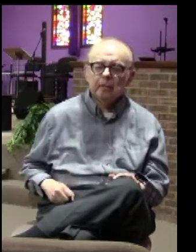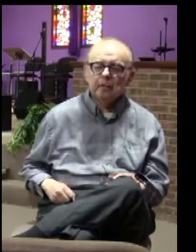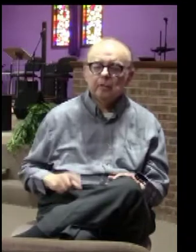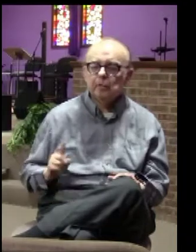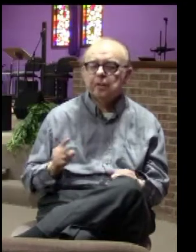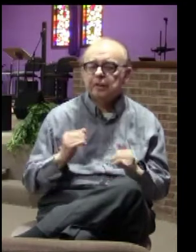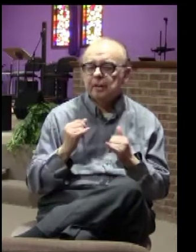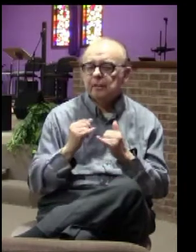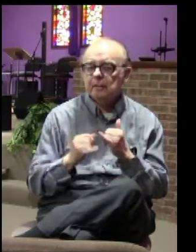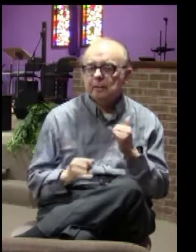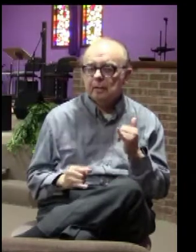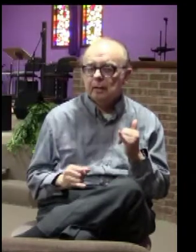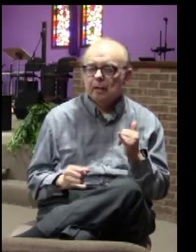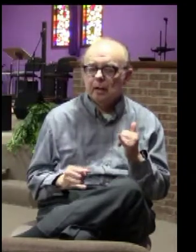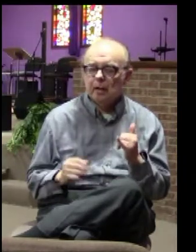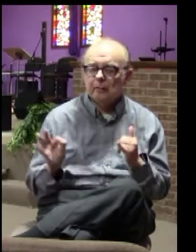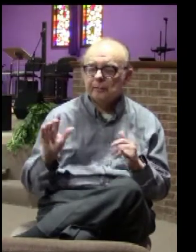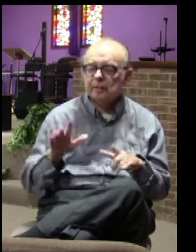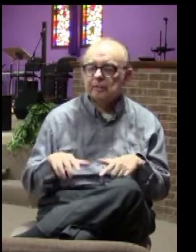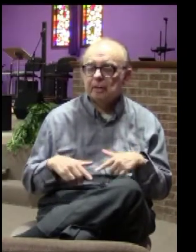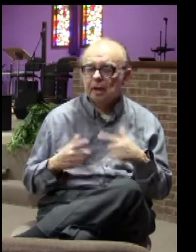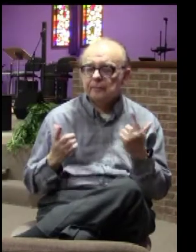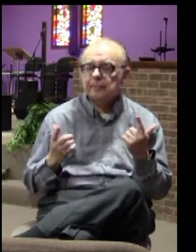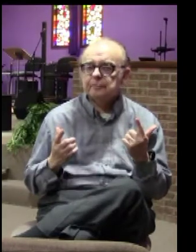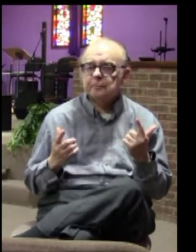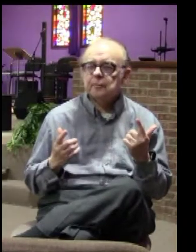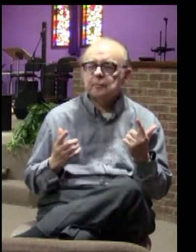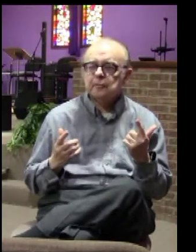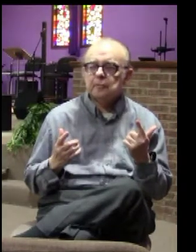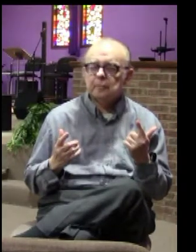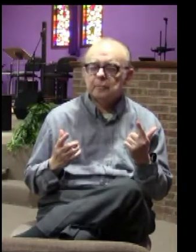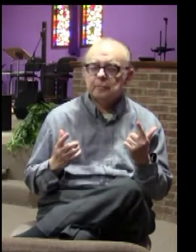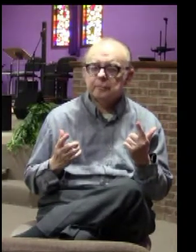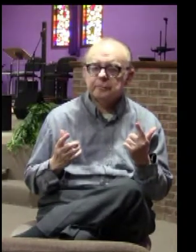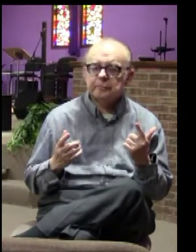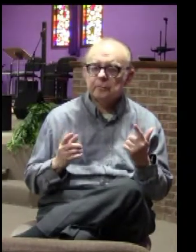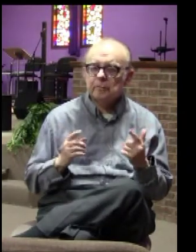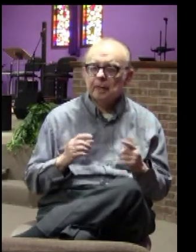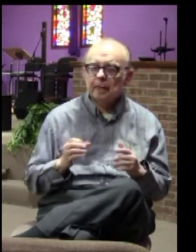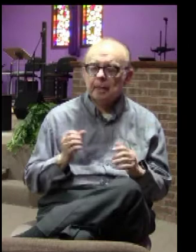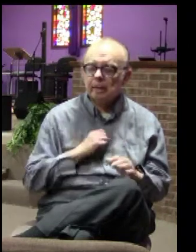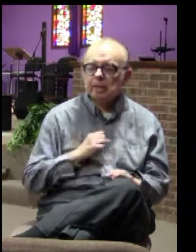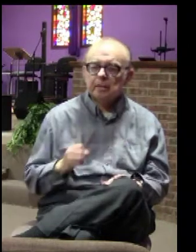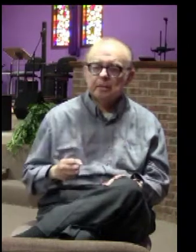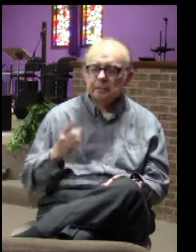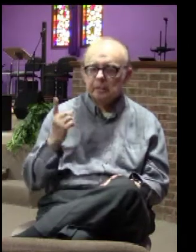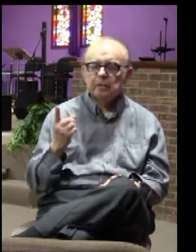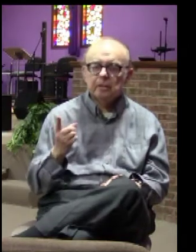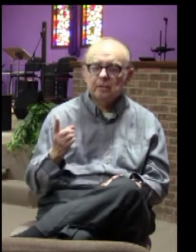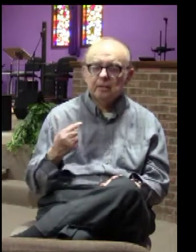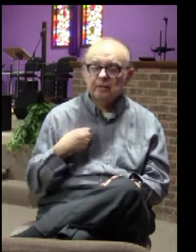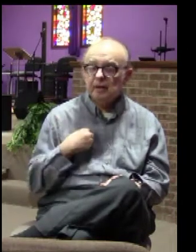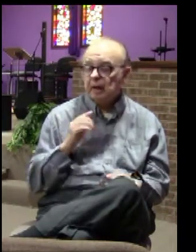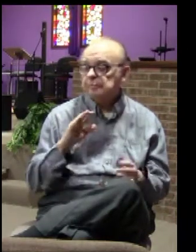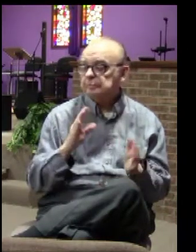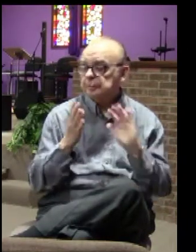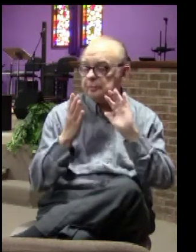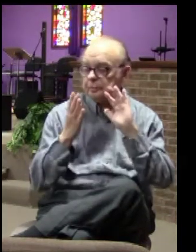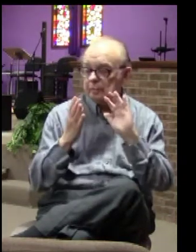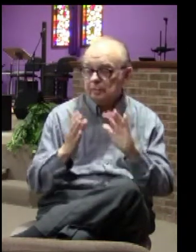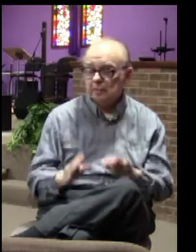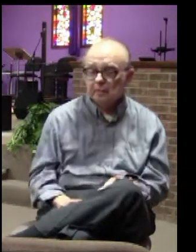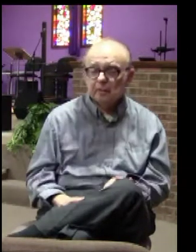last of his life. And he's realizing, God, I really messed up.